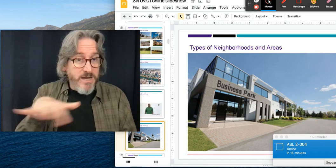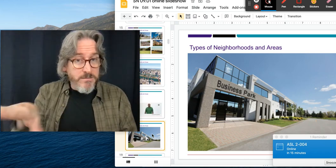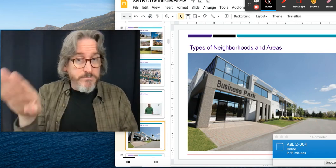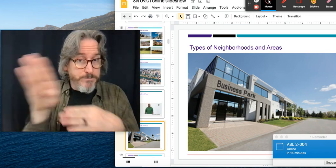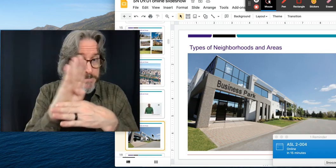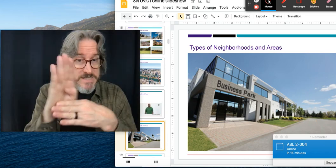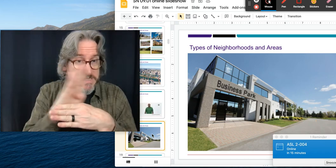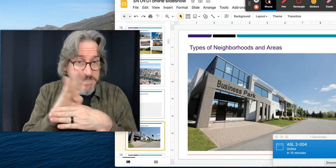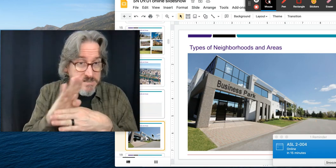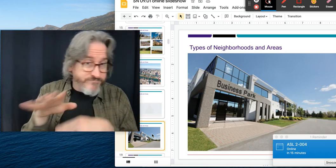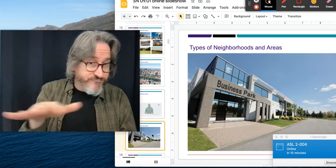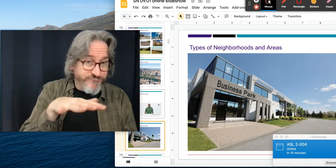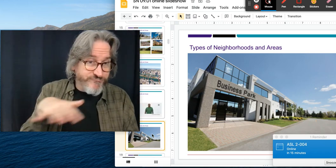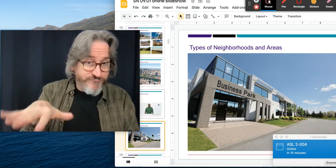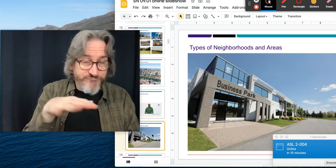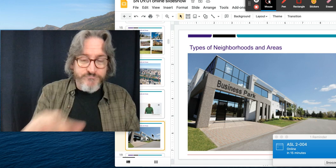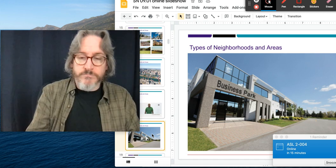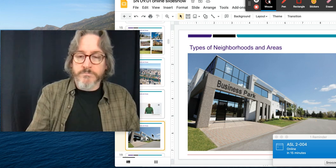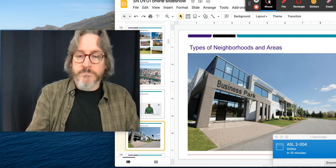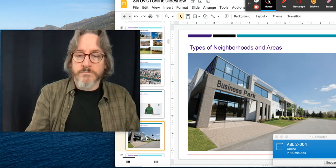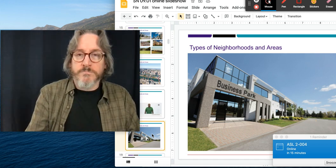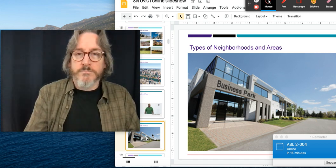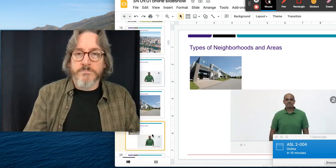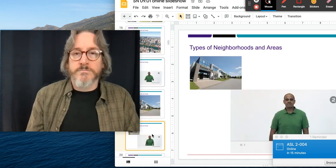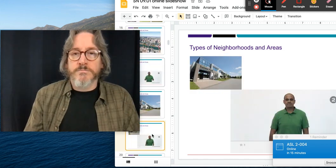Business area, business.